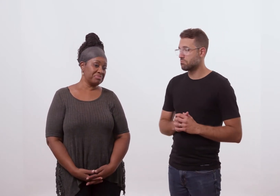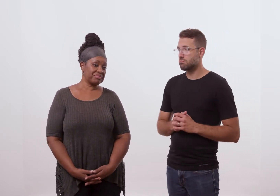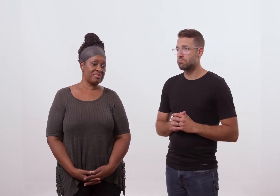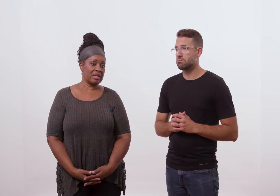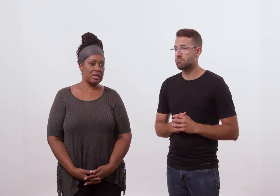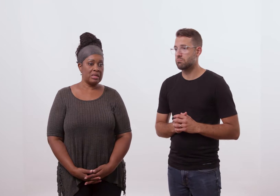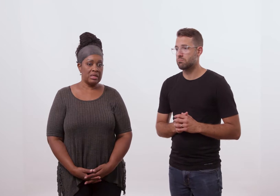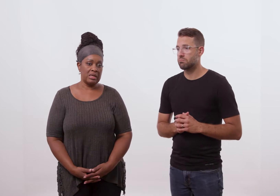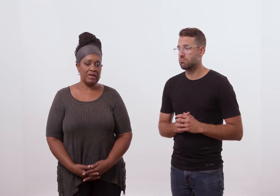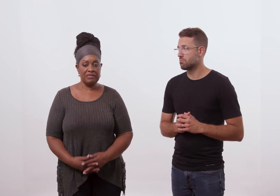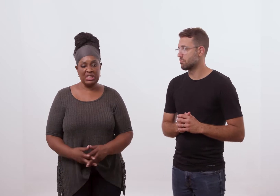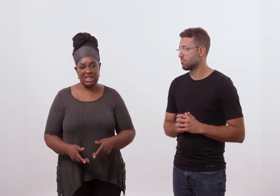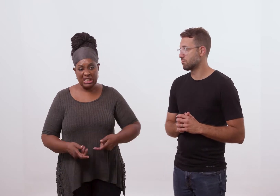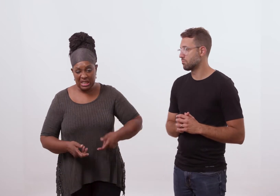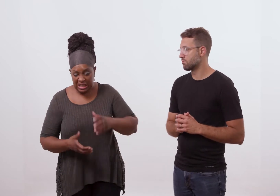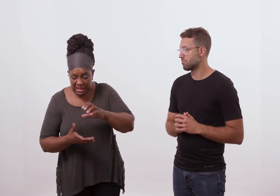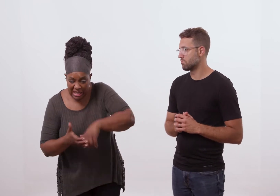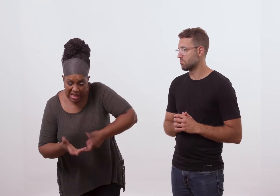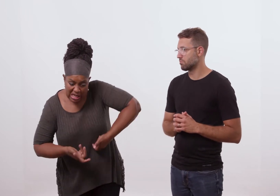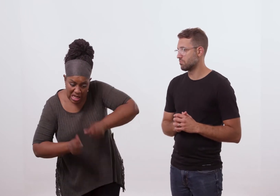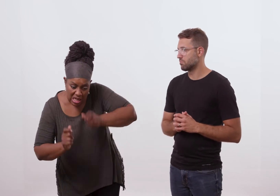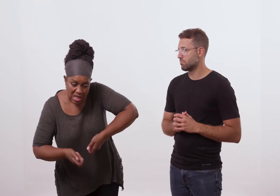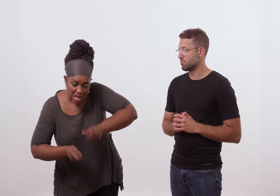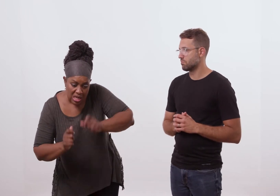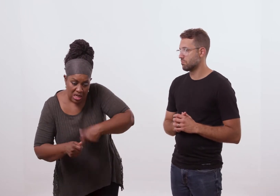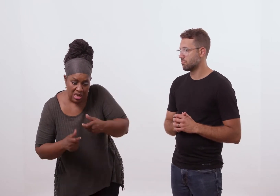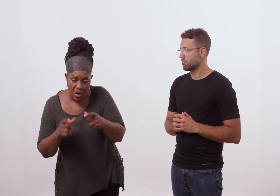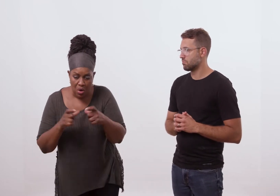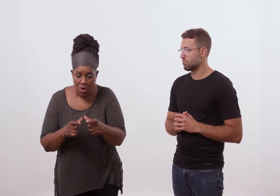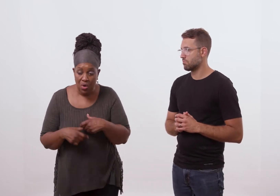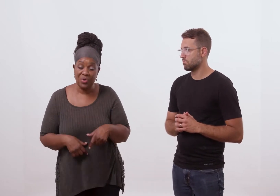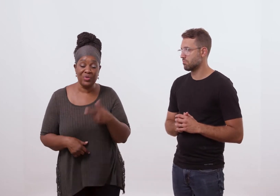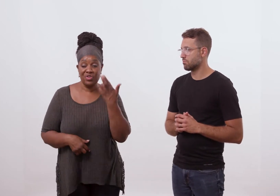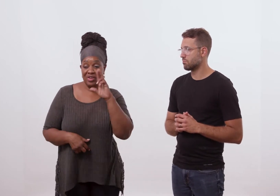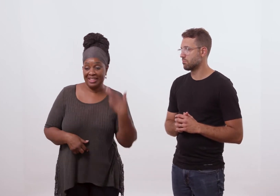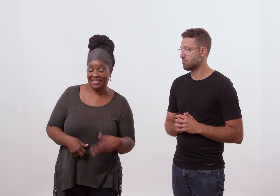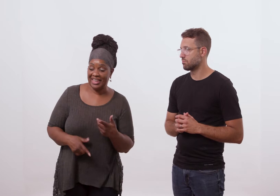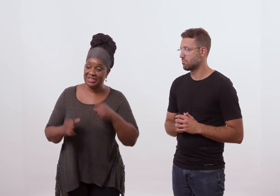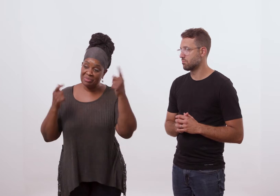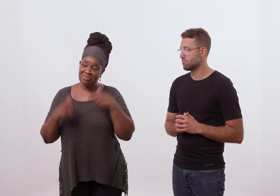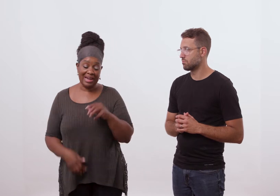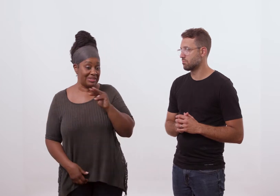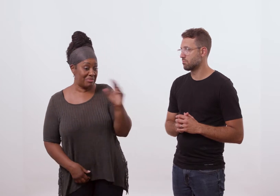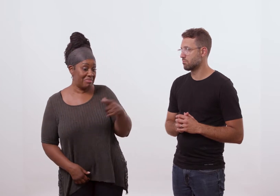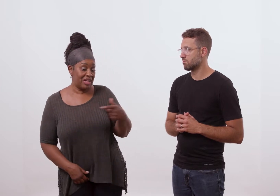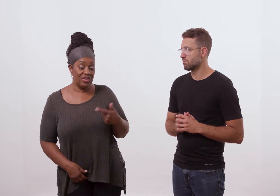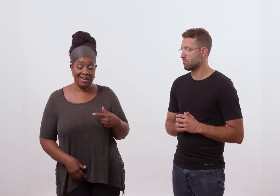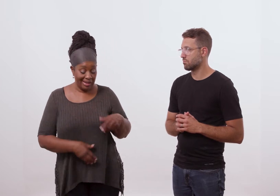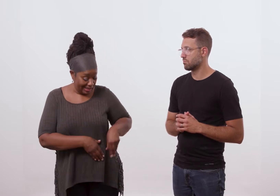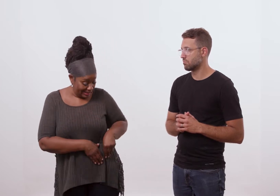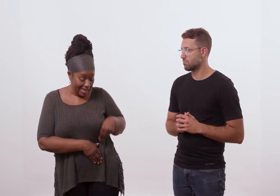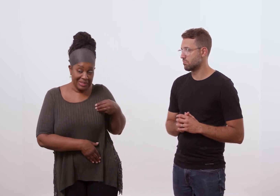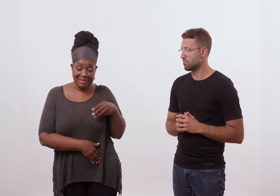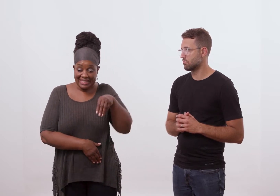After digging a small hole, Redlance surprises Minya by taking a seed from his belt pouch and